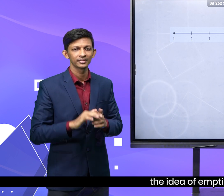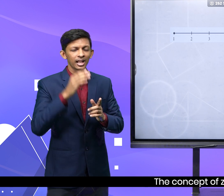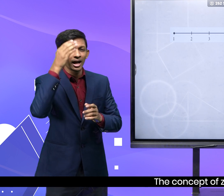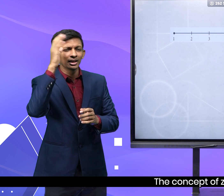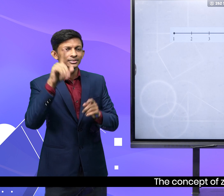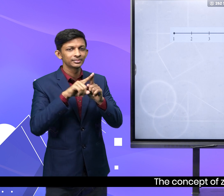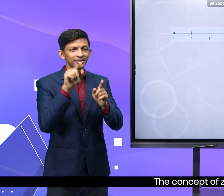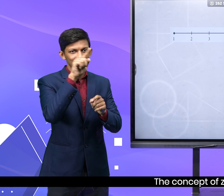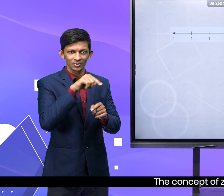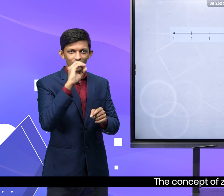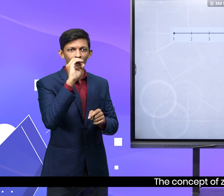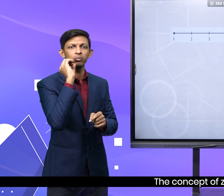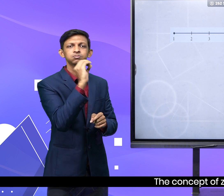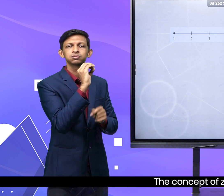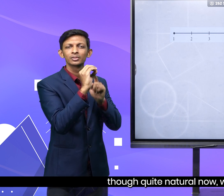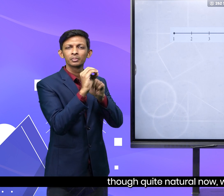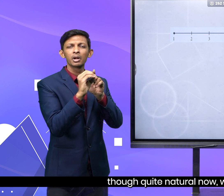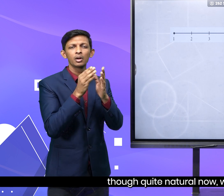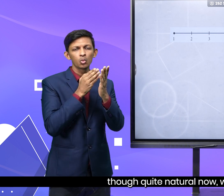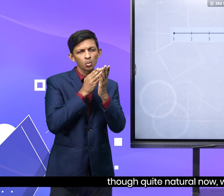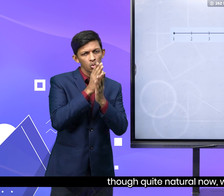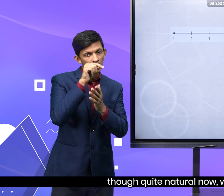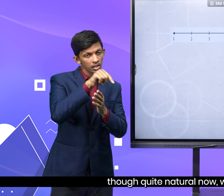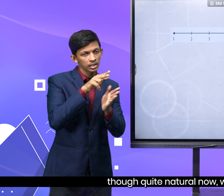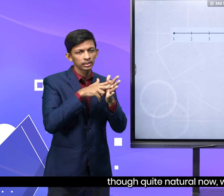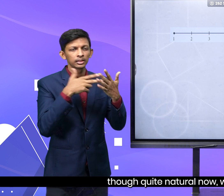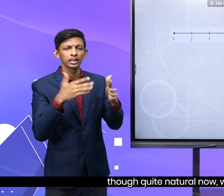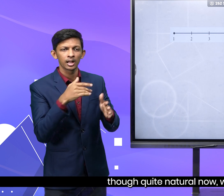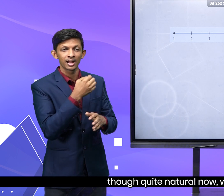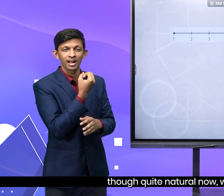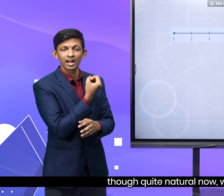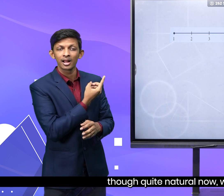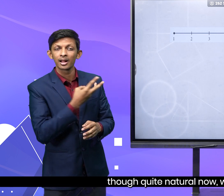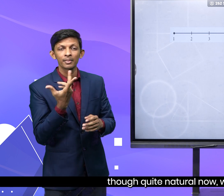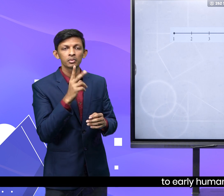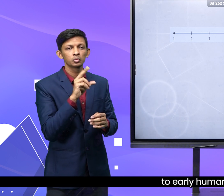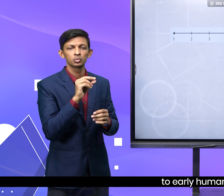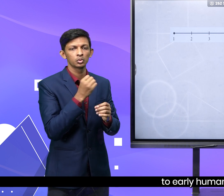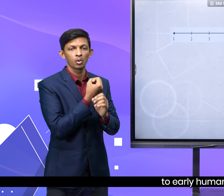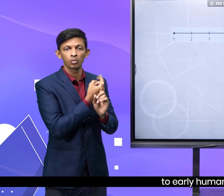The concept of zero, though quite natural now, was not normal to early humans.